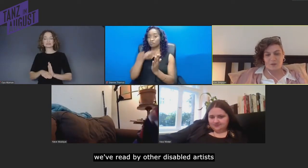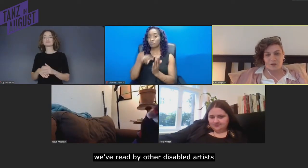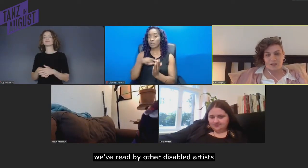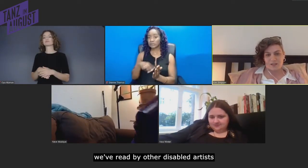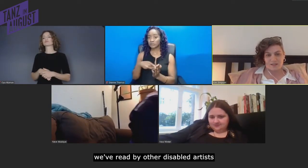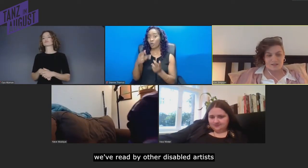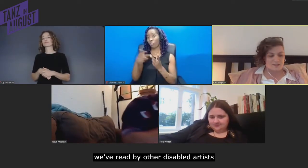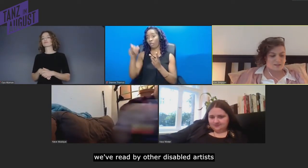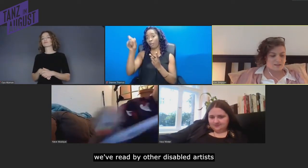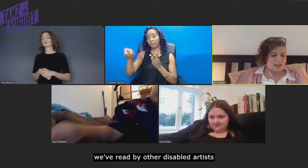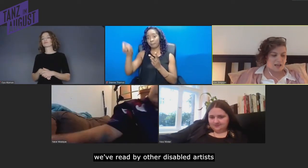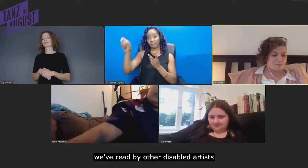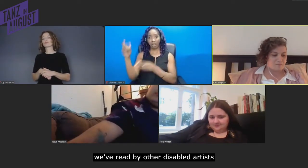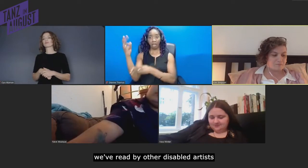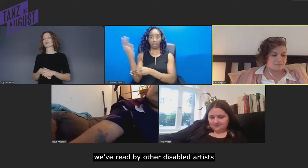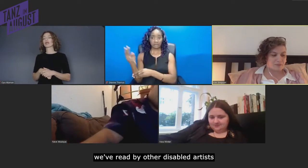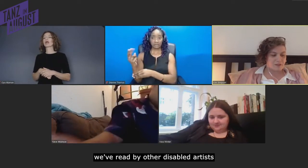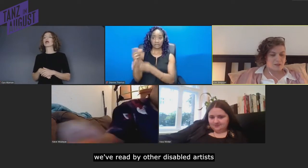disabled artists,